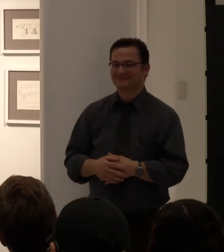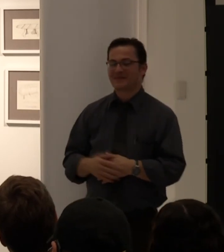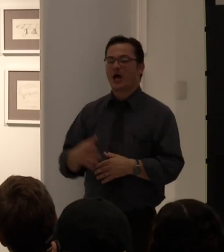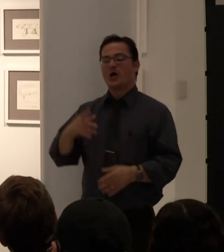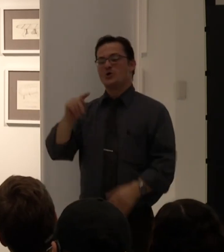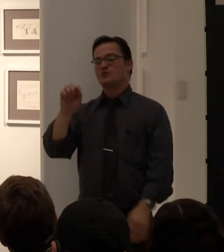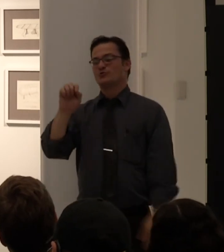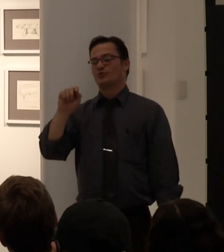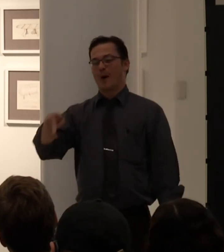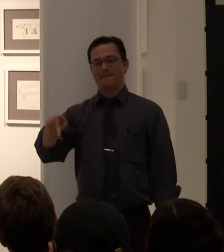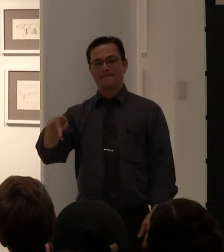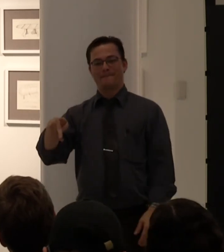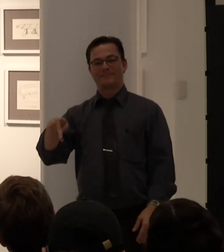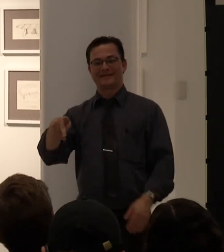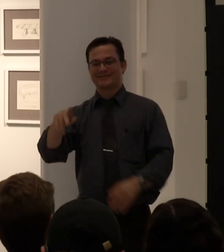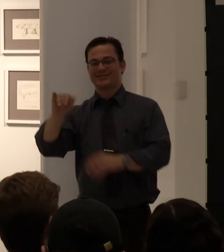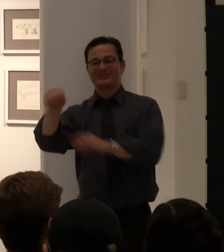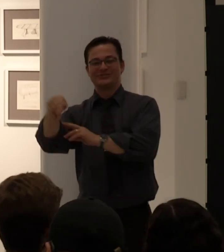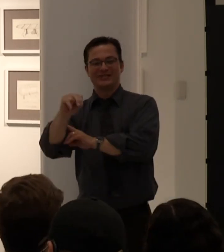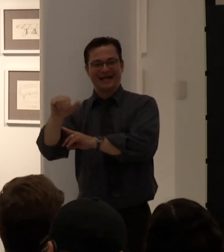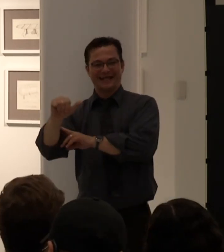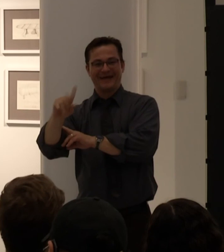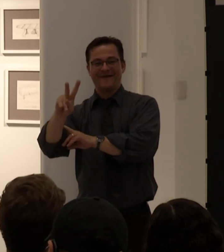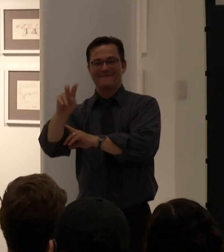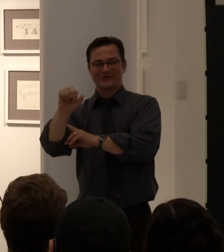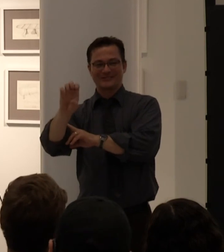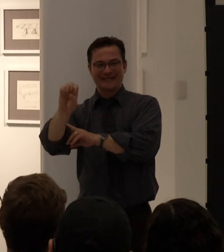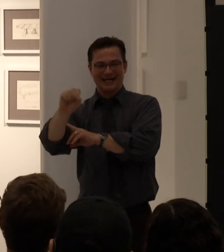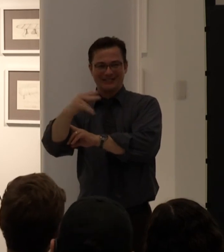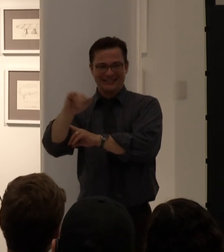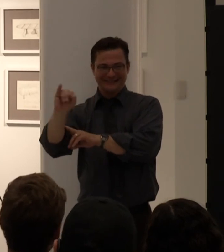Trump to me is a Johnny Versace.